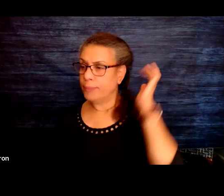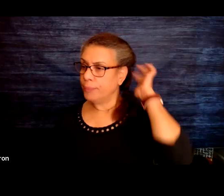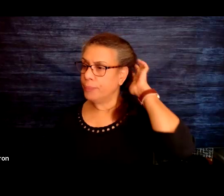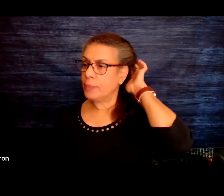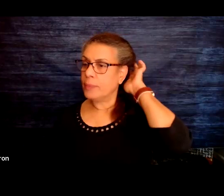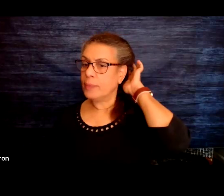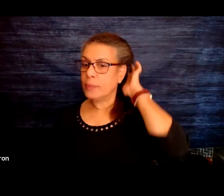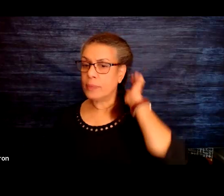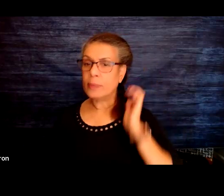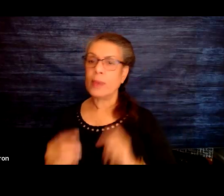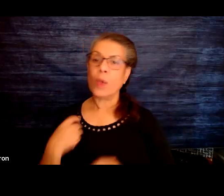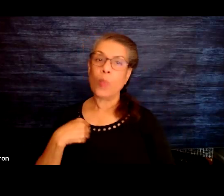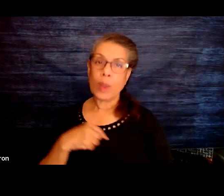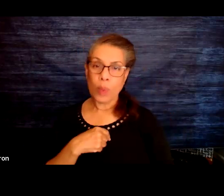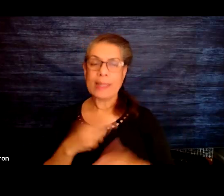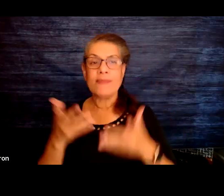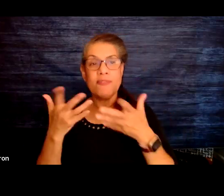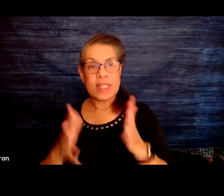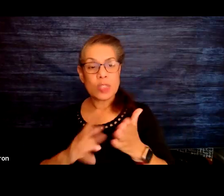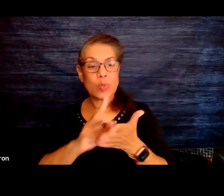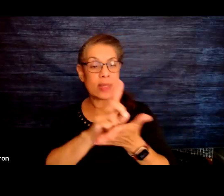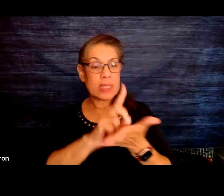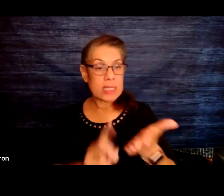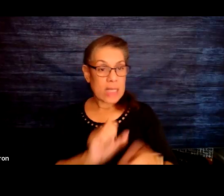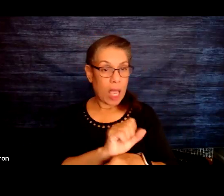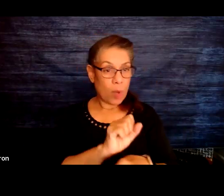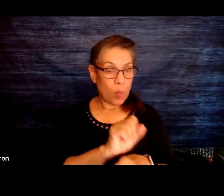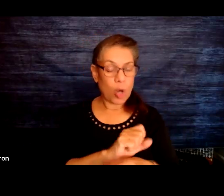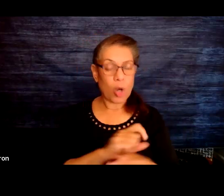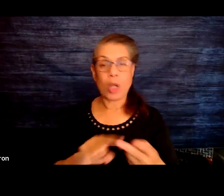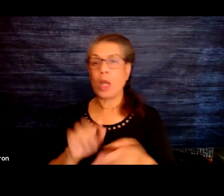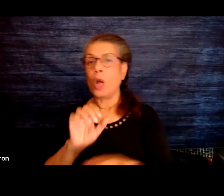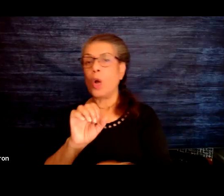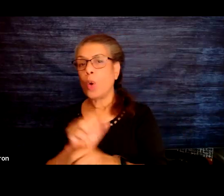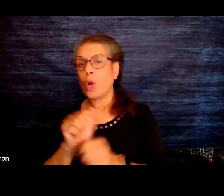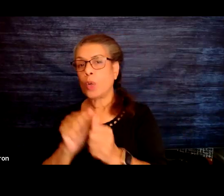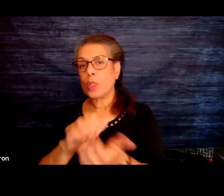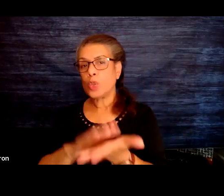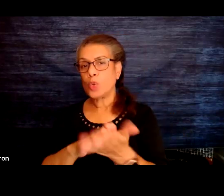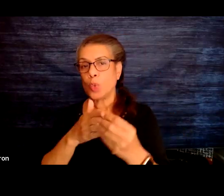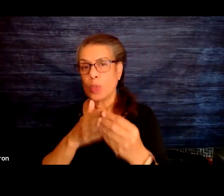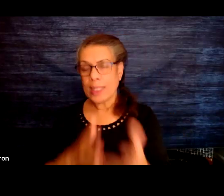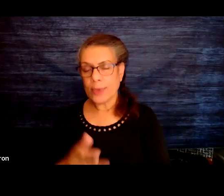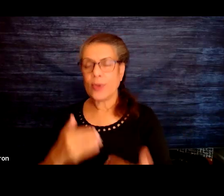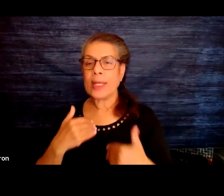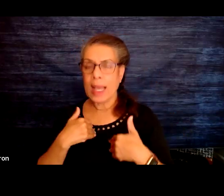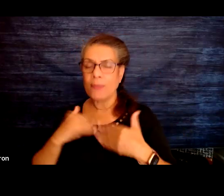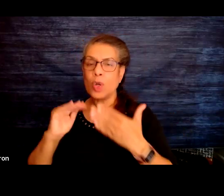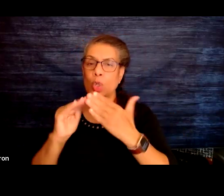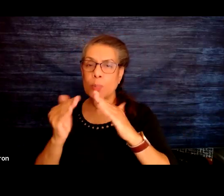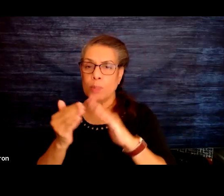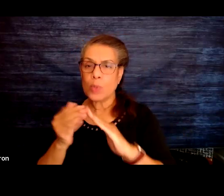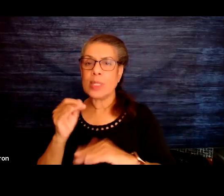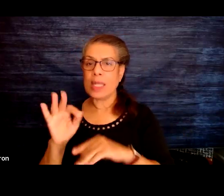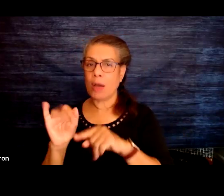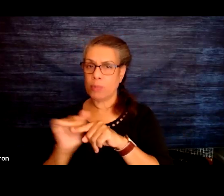know, as we get through the design work this year and working with school leaders and developing a true community of practice for the alternative education